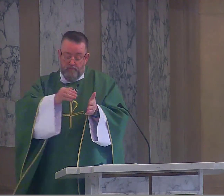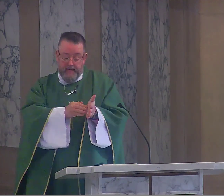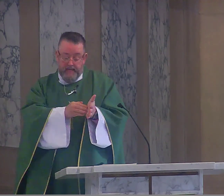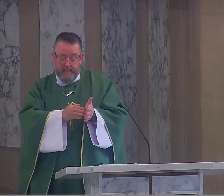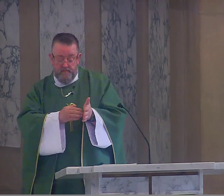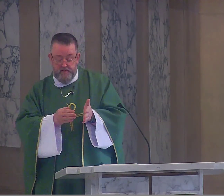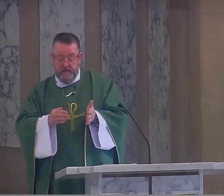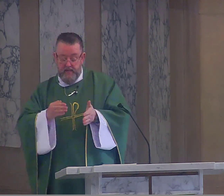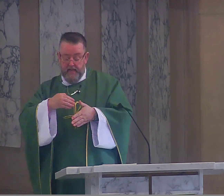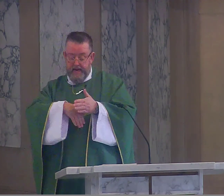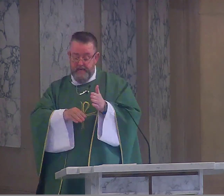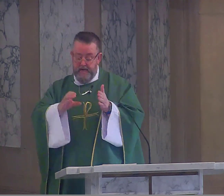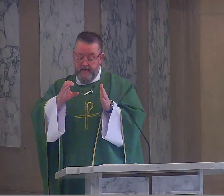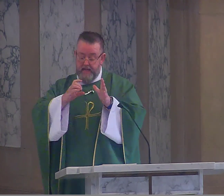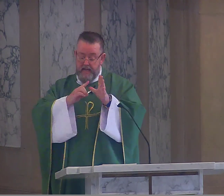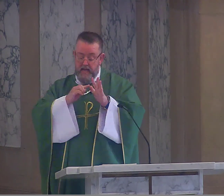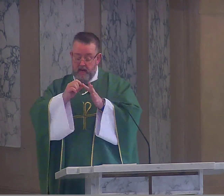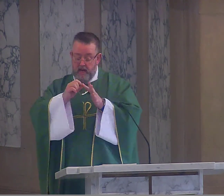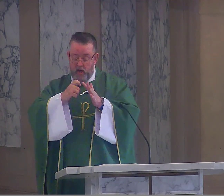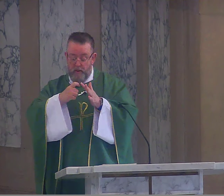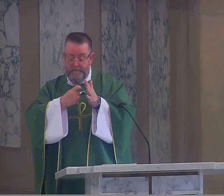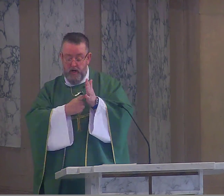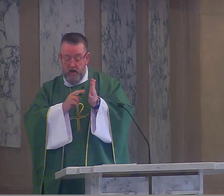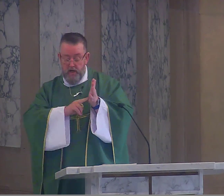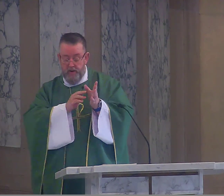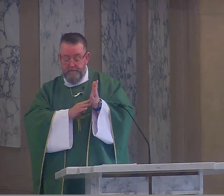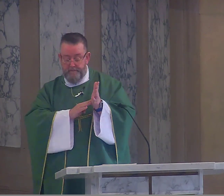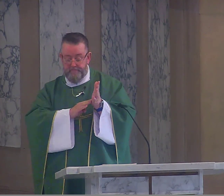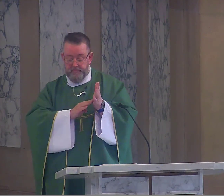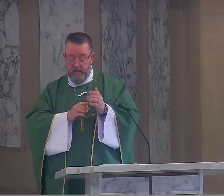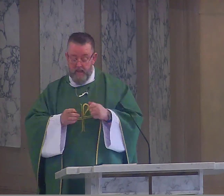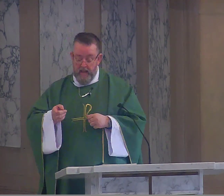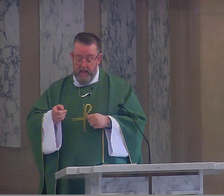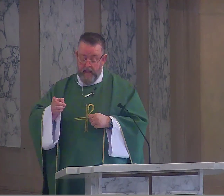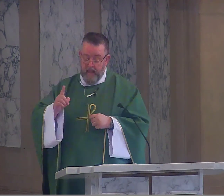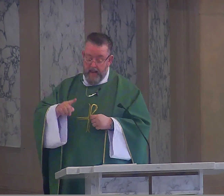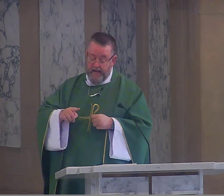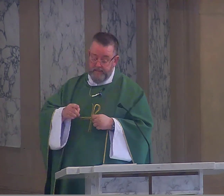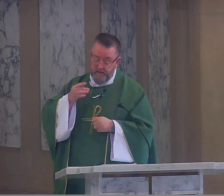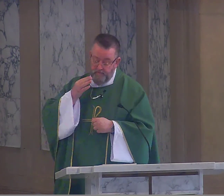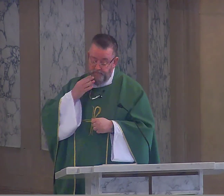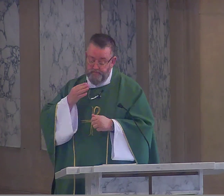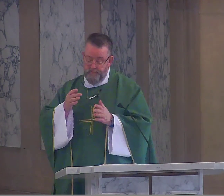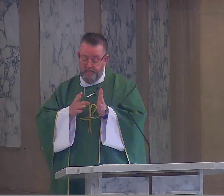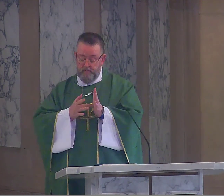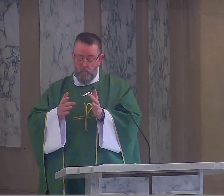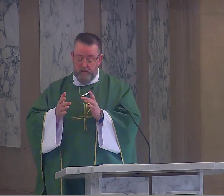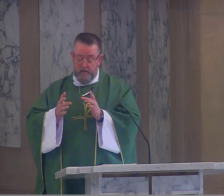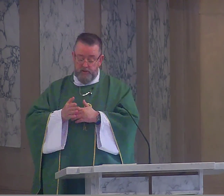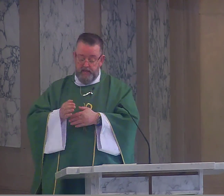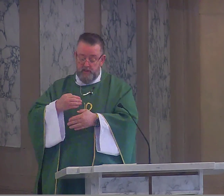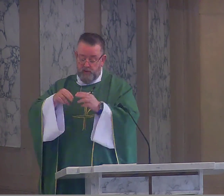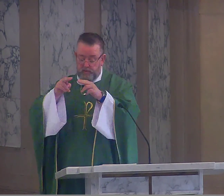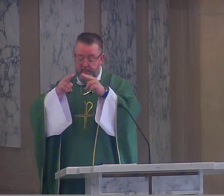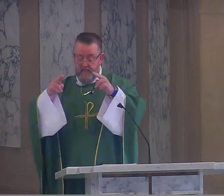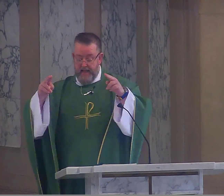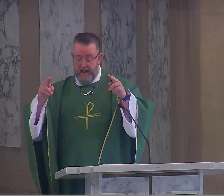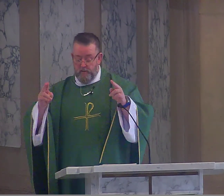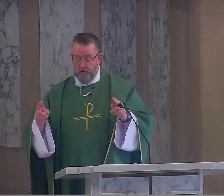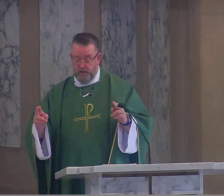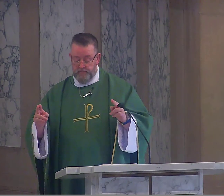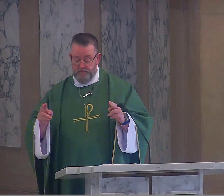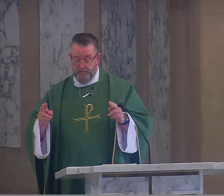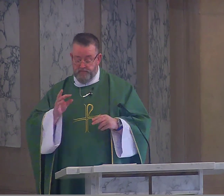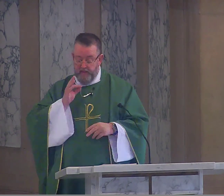They arrived in Capernaum, and when Jesus was in